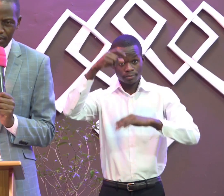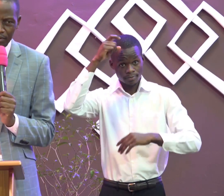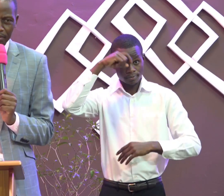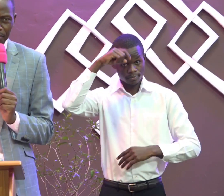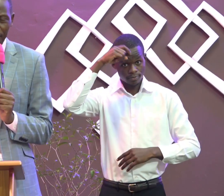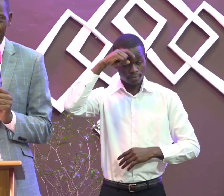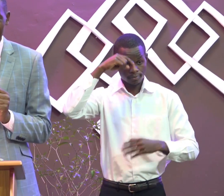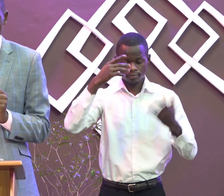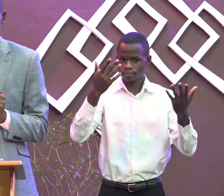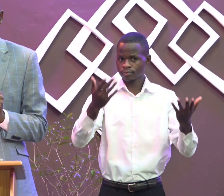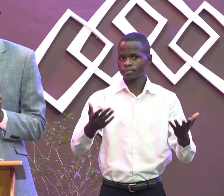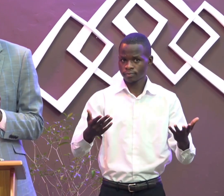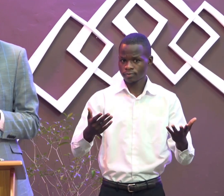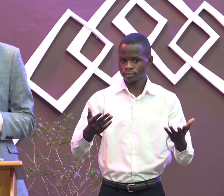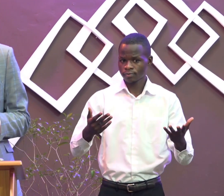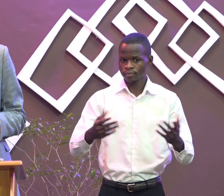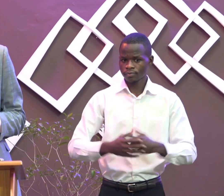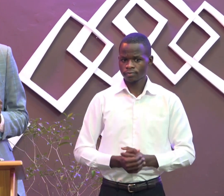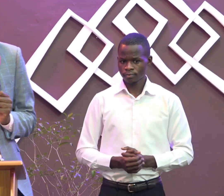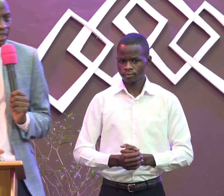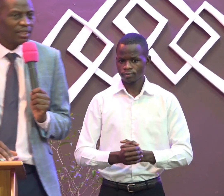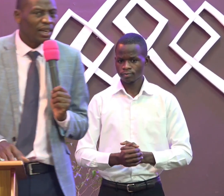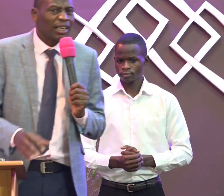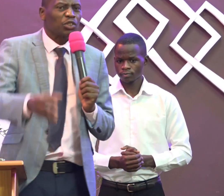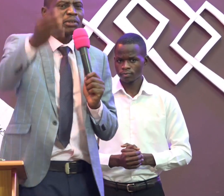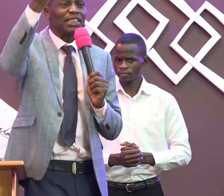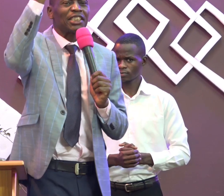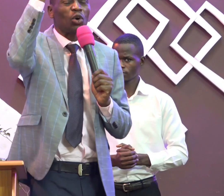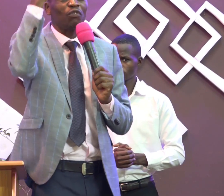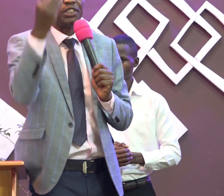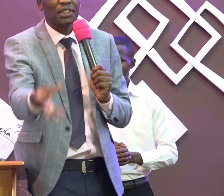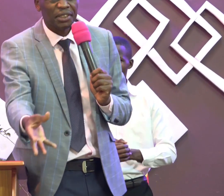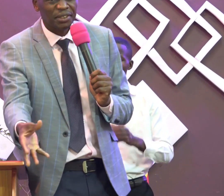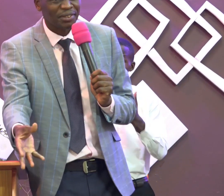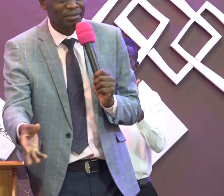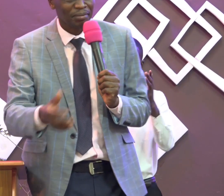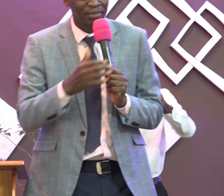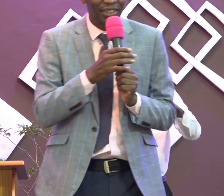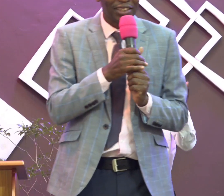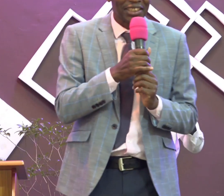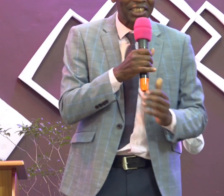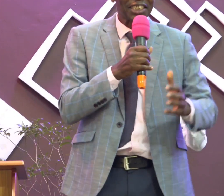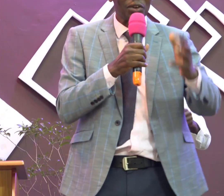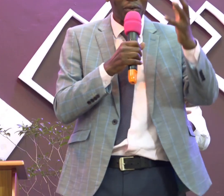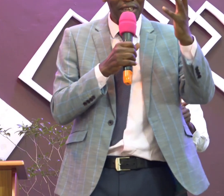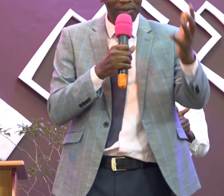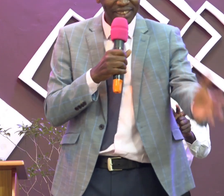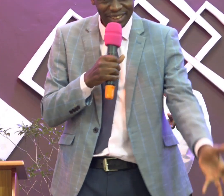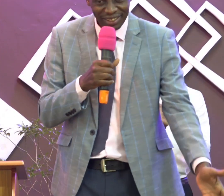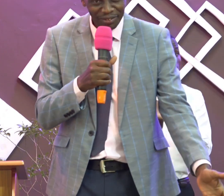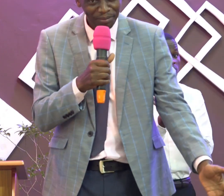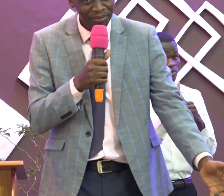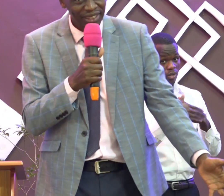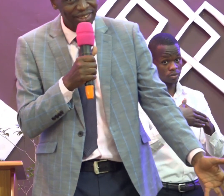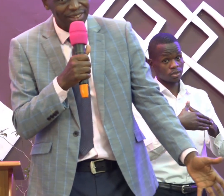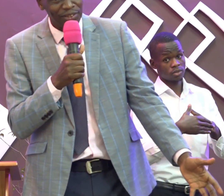us that David did everything with wisdom. Haka tulimichera cha COVID. We are in a time of COVID. Chisera cha lockdown. It's